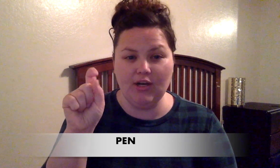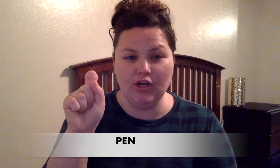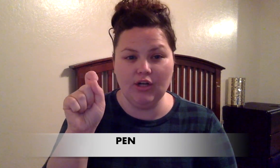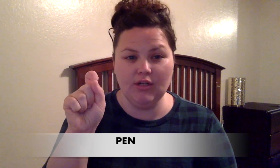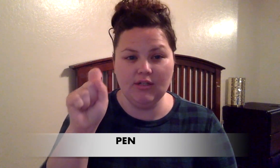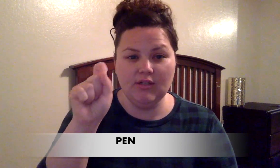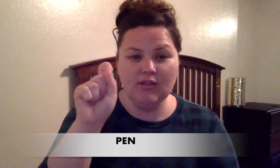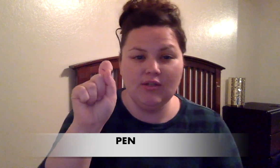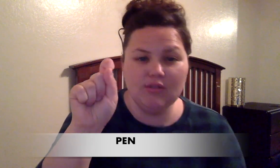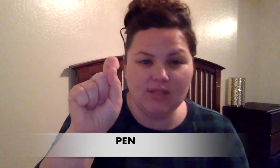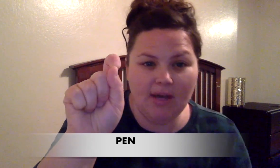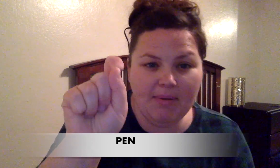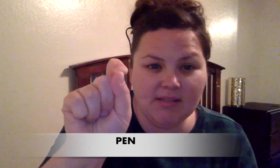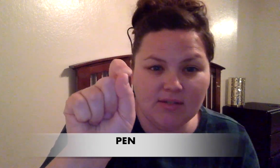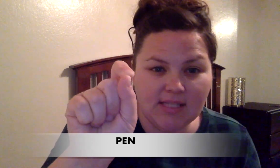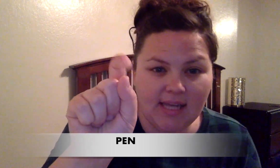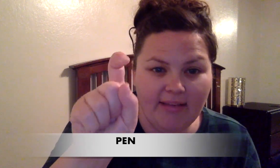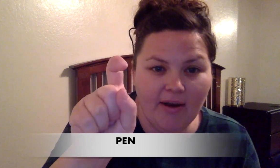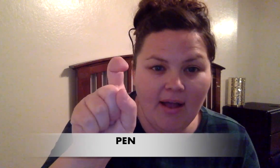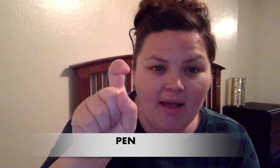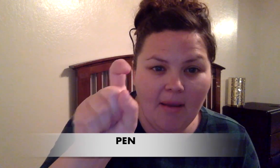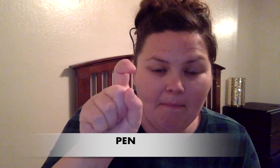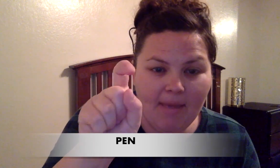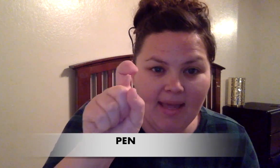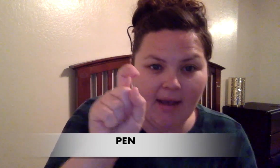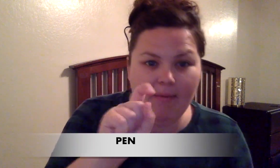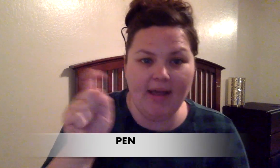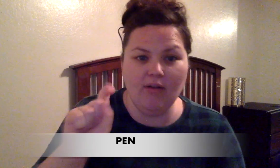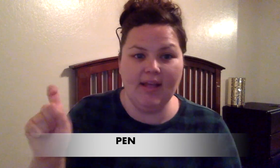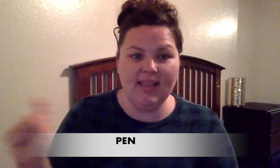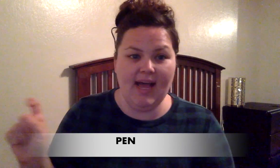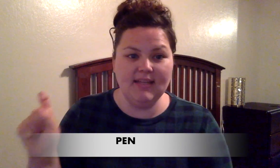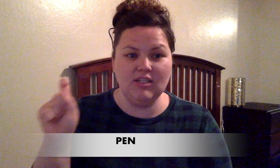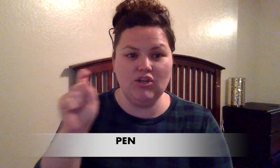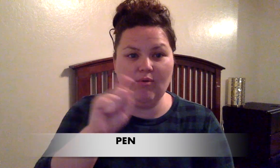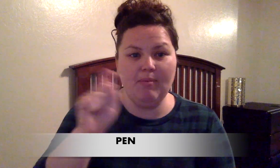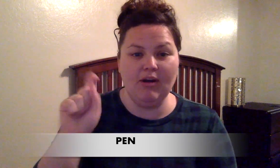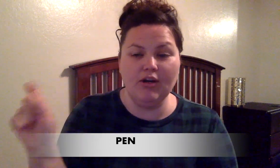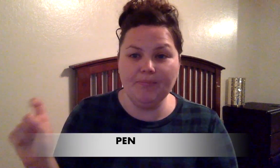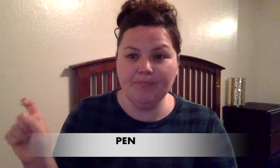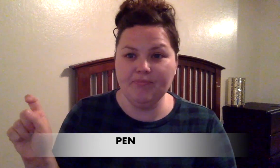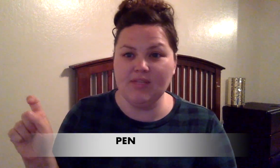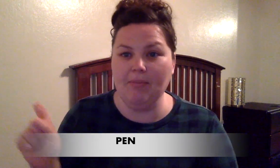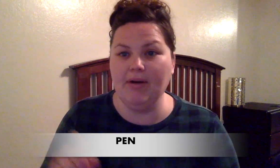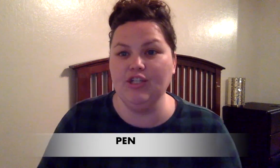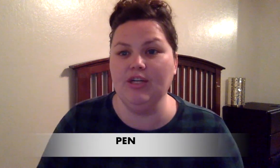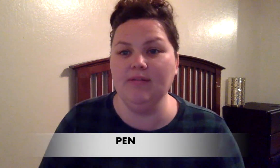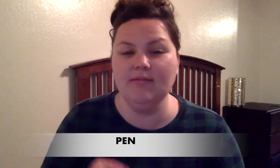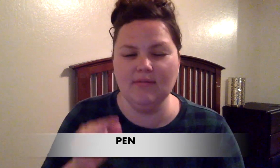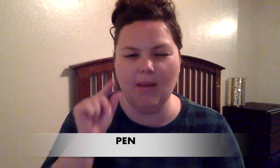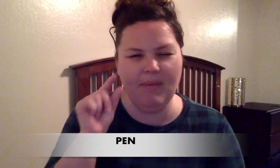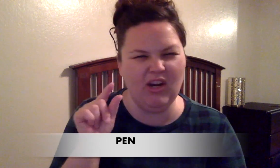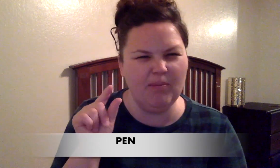bigger, so see how pencil it's together? Pen, I might go like that to show a bigger separation, a bigger